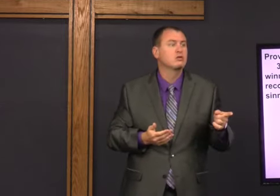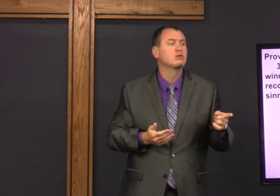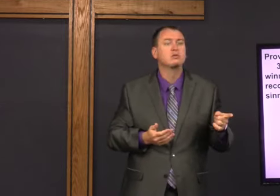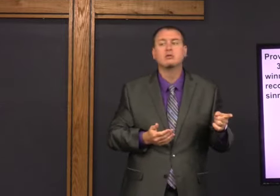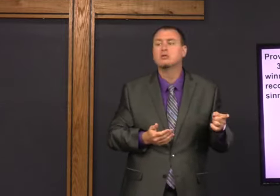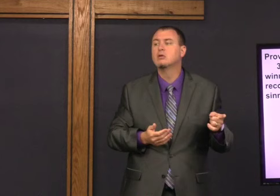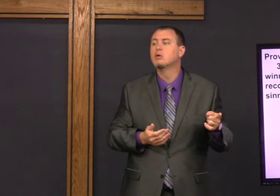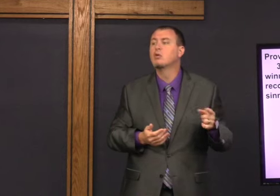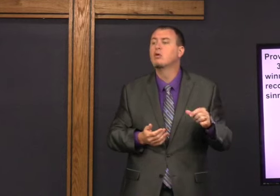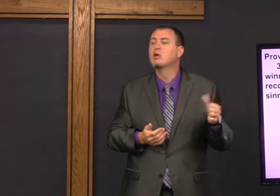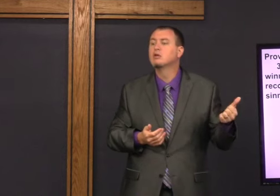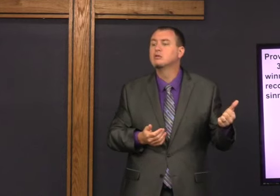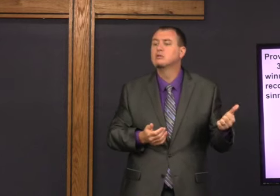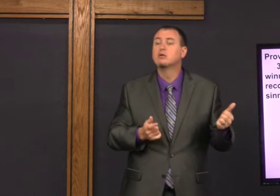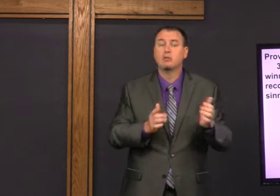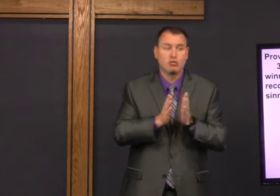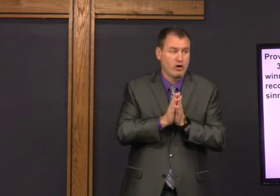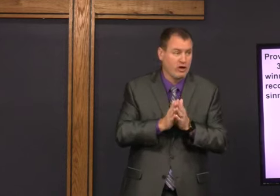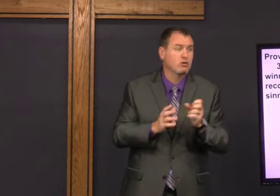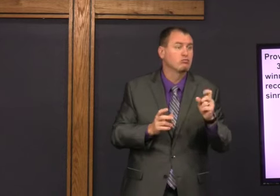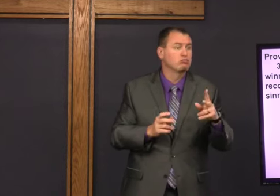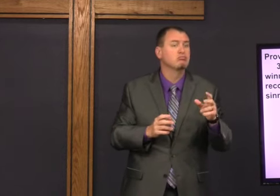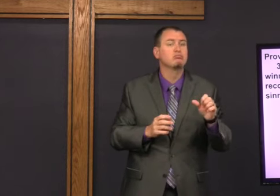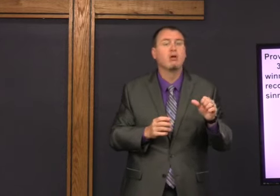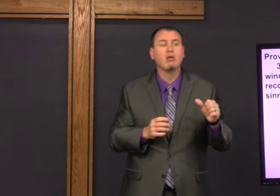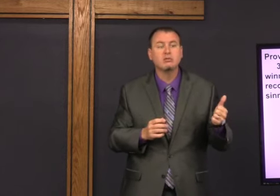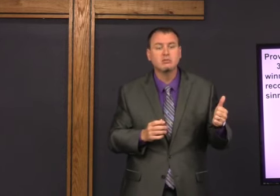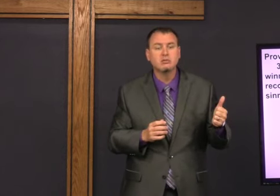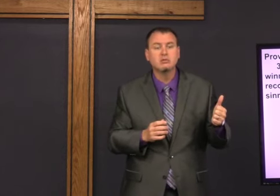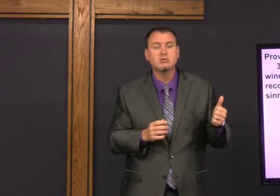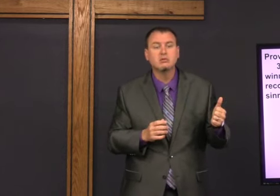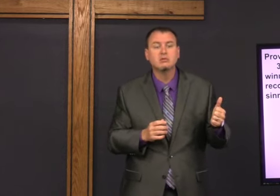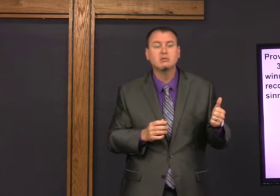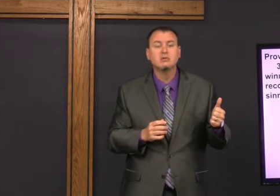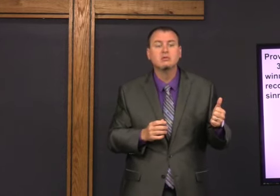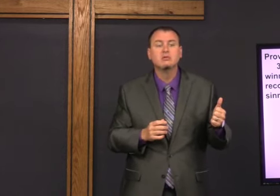of God, that's good. And what else? From prayer. And what else?